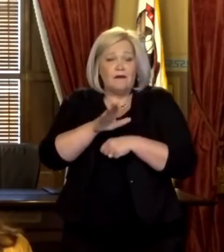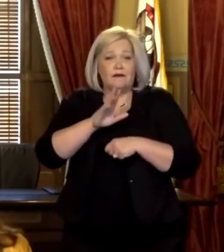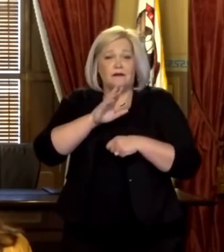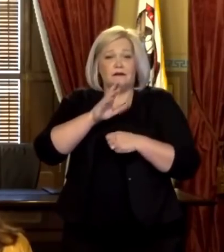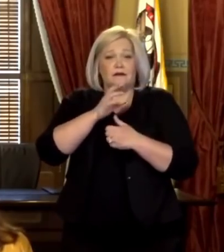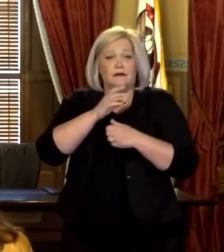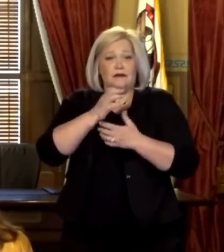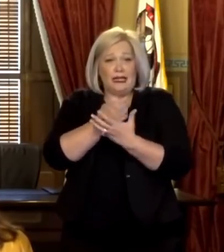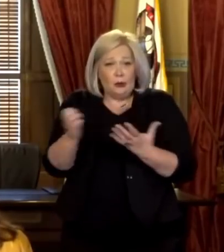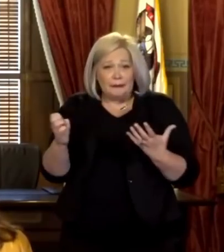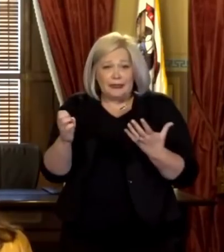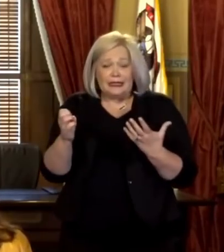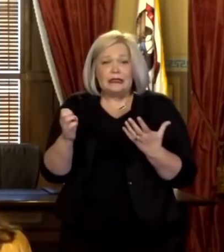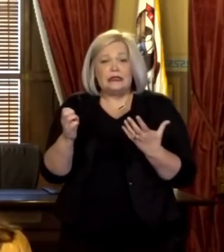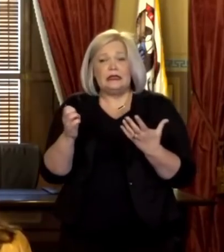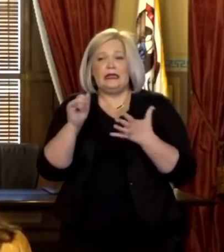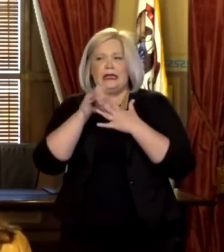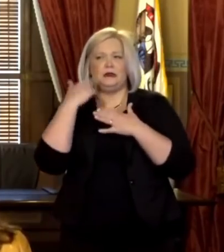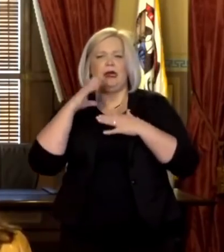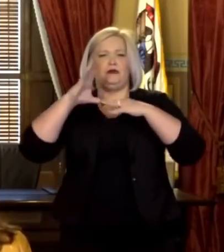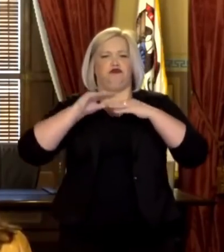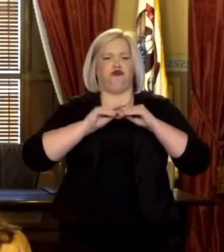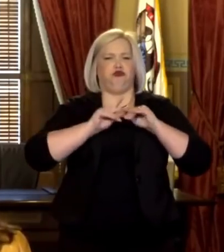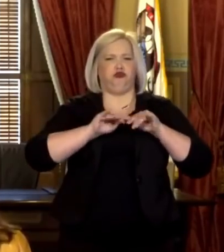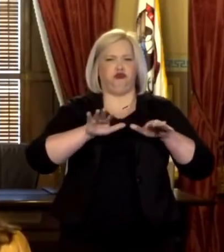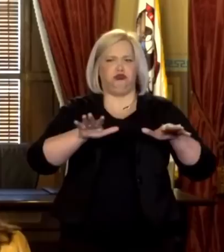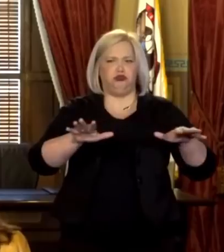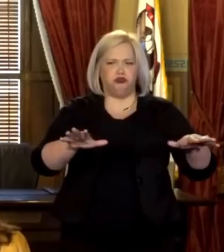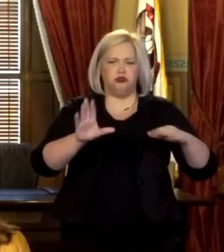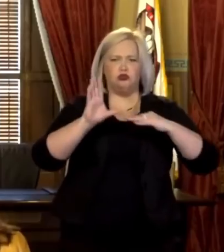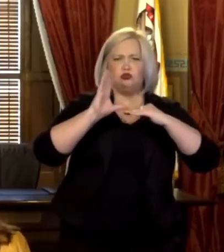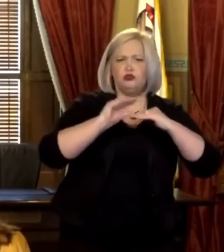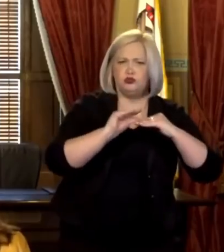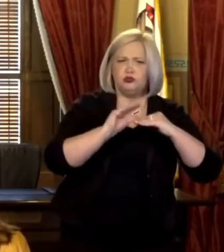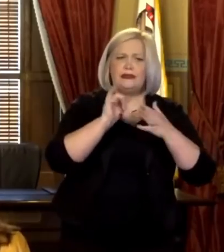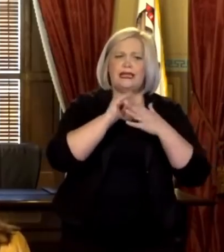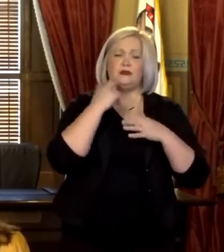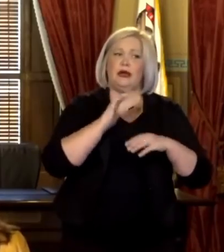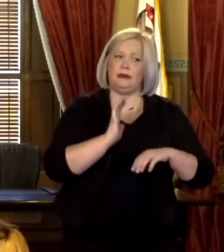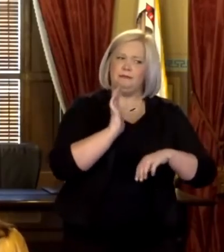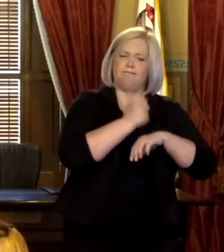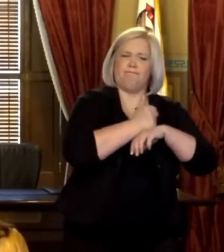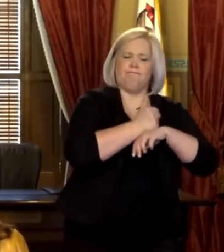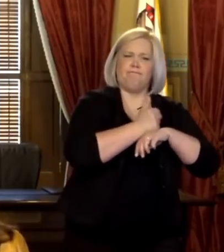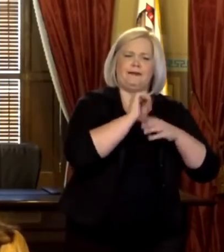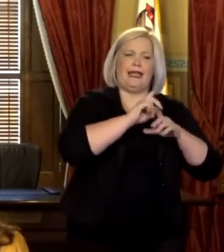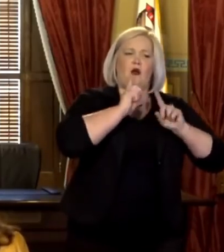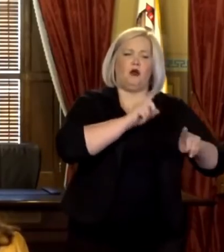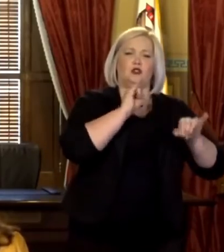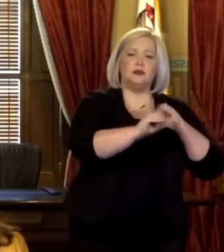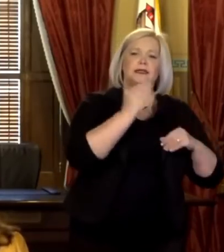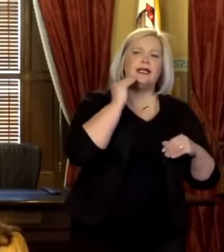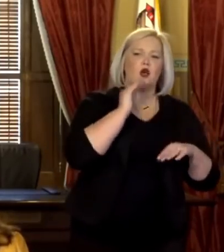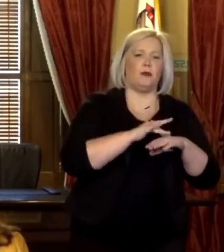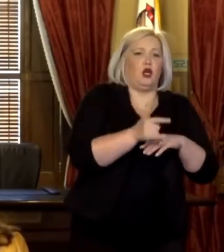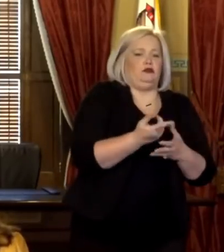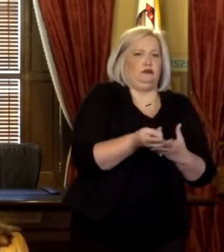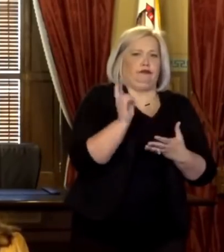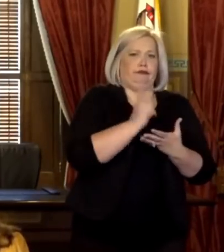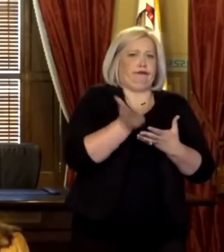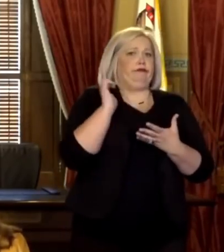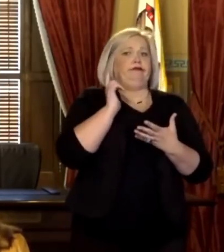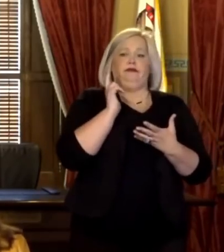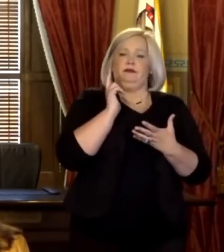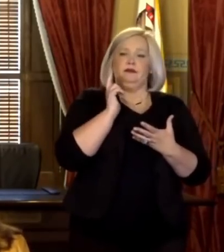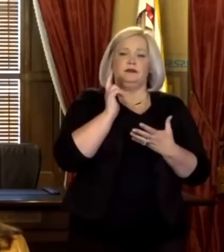of the virus. And that's precisely why we did the stay home order as early as we did. We were aggressive. We we were